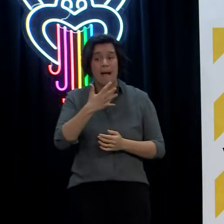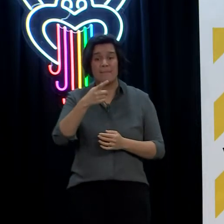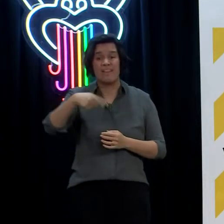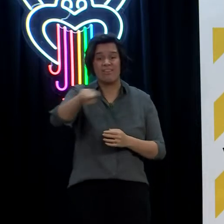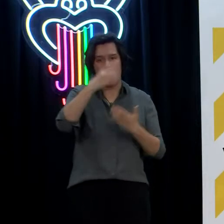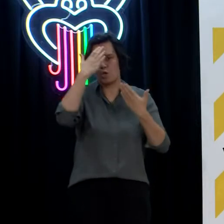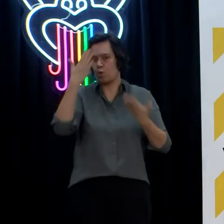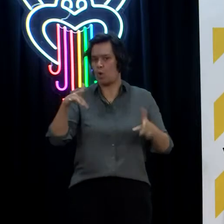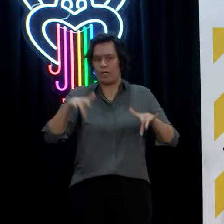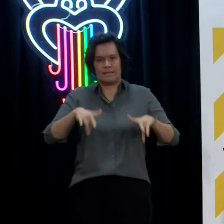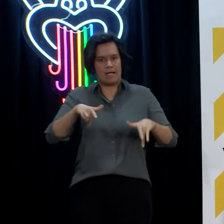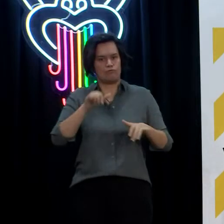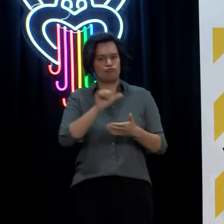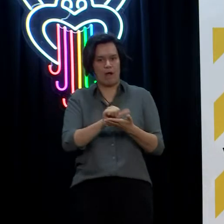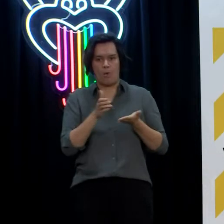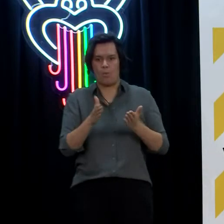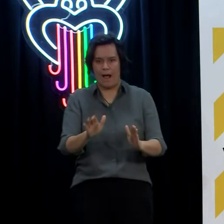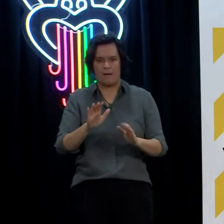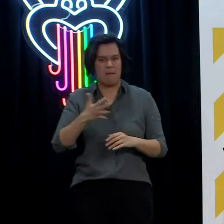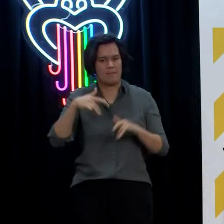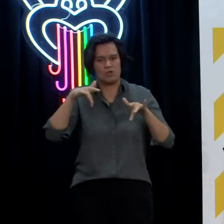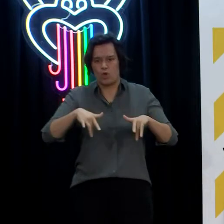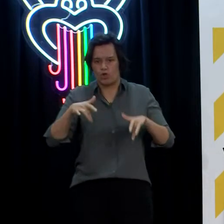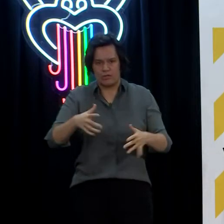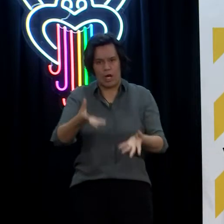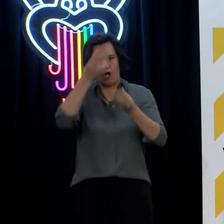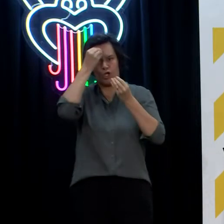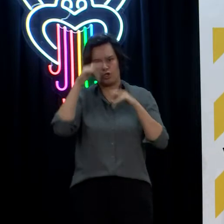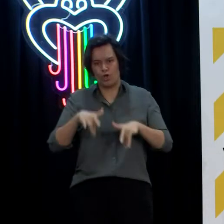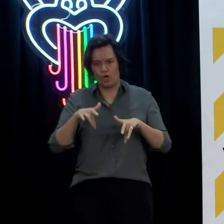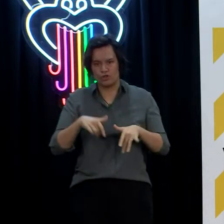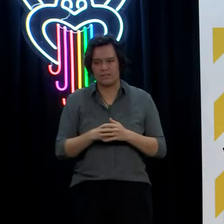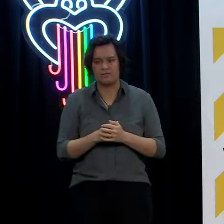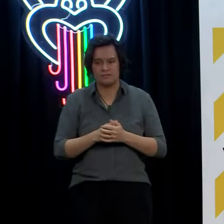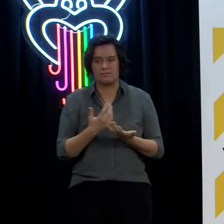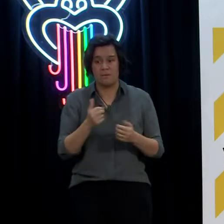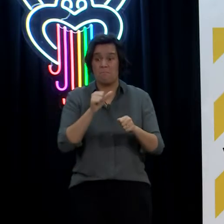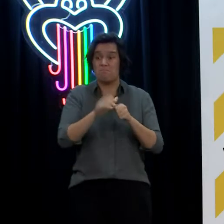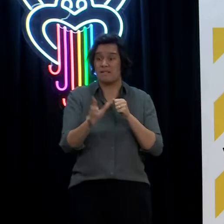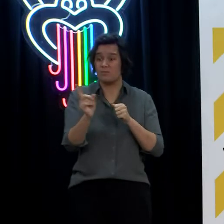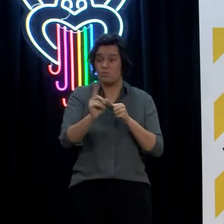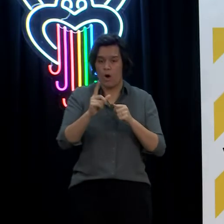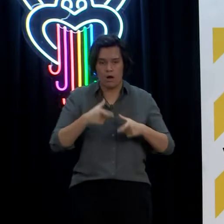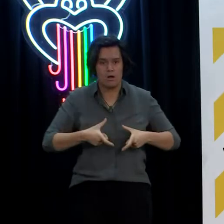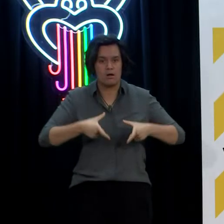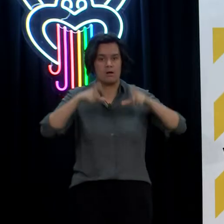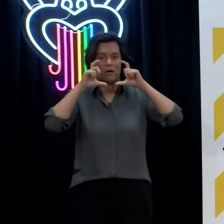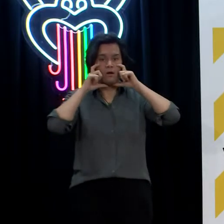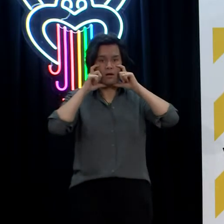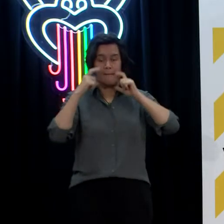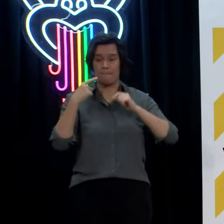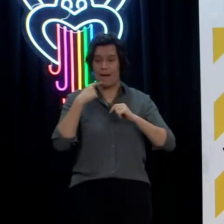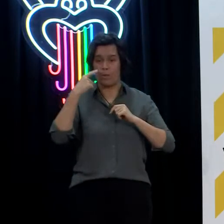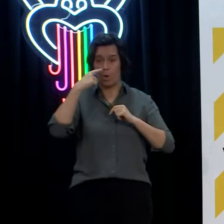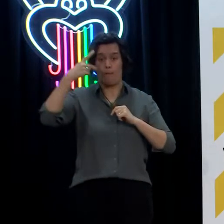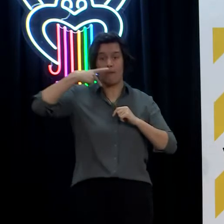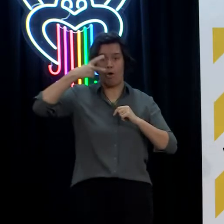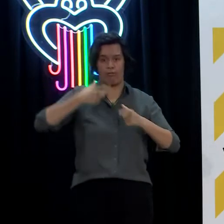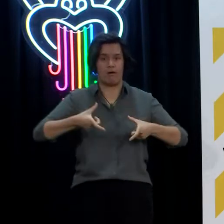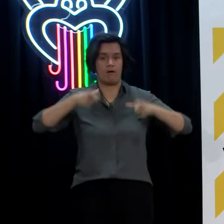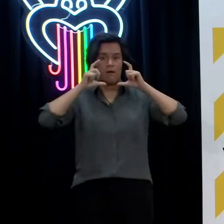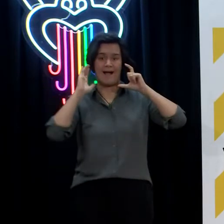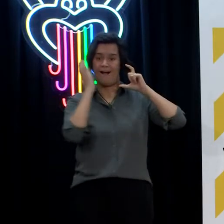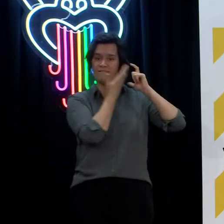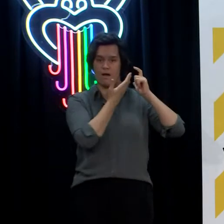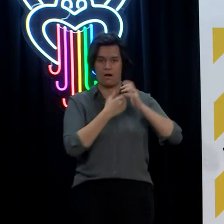to wear them. A mask is only as good as you actually wearing it properly, so covering your nose and your mouth. So we'll certainly look at that report